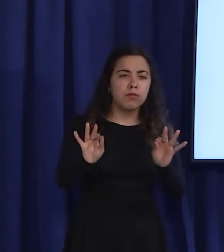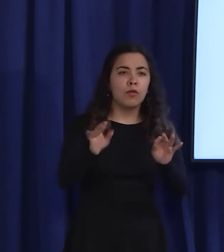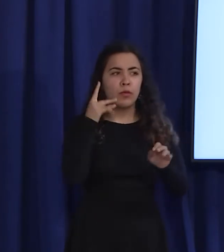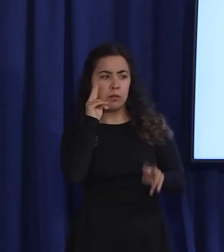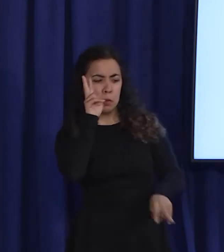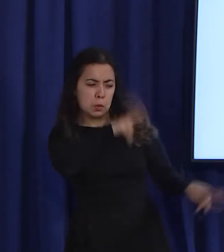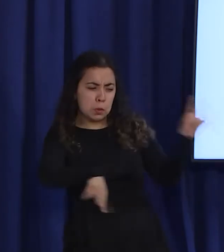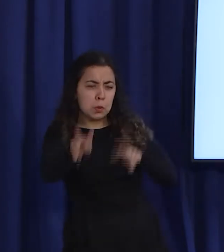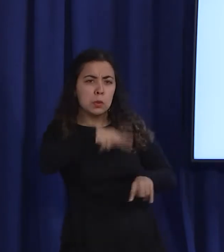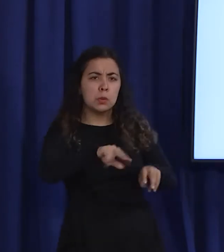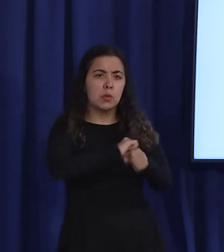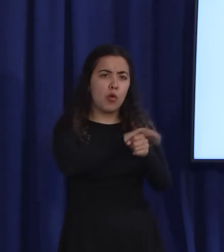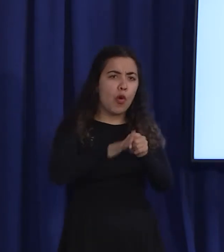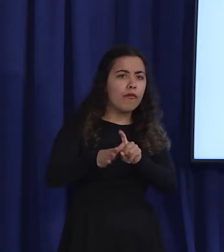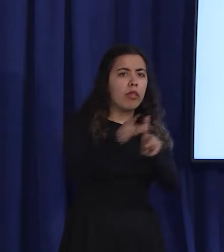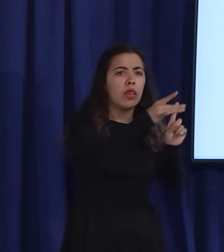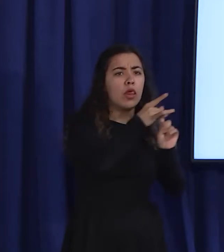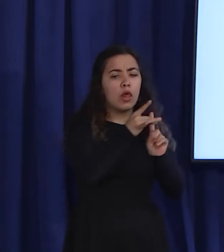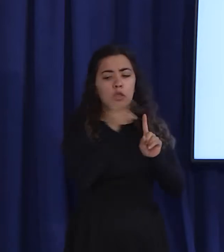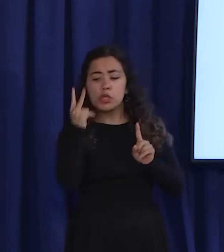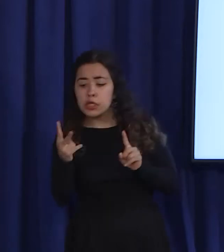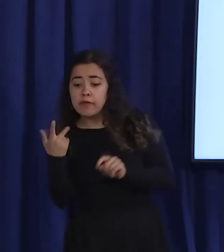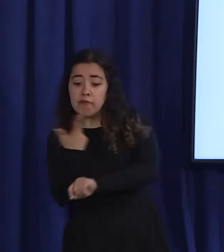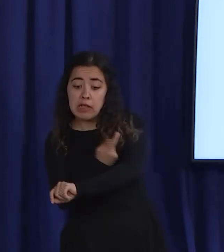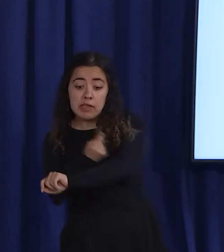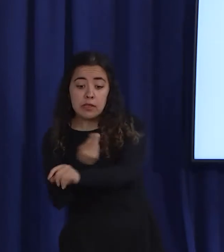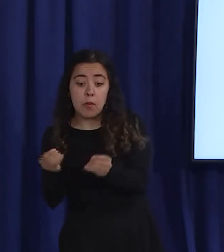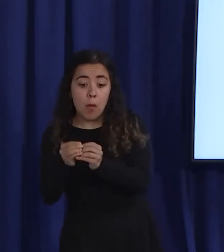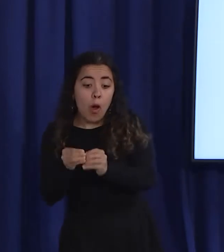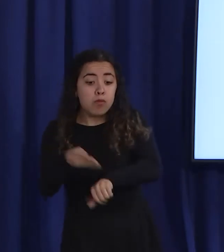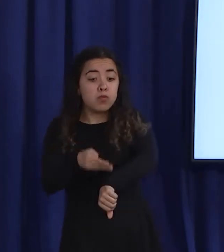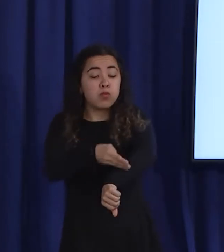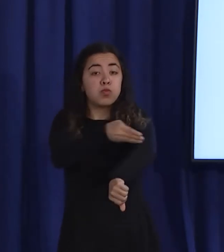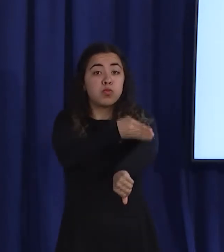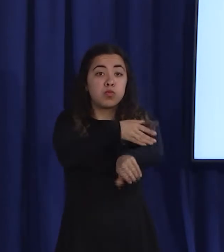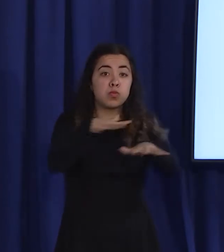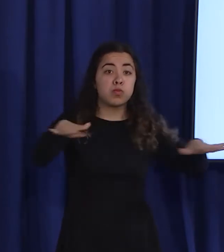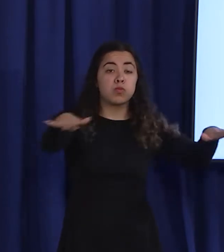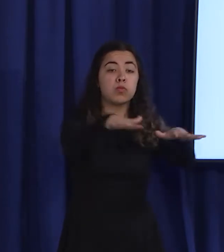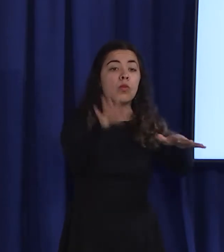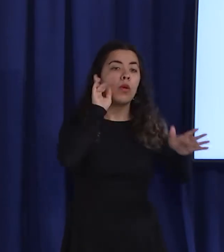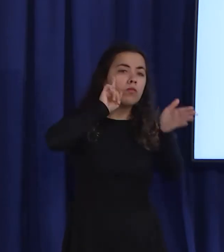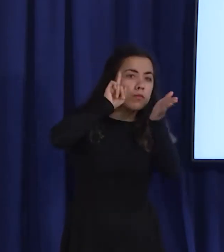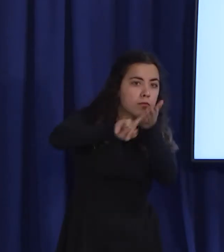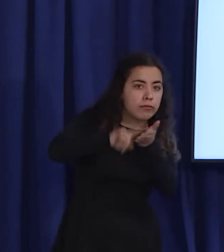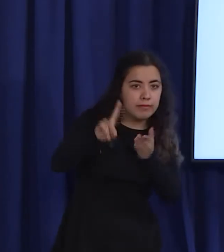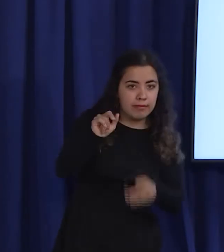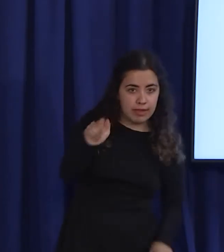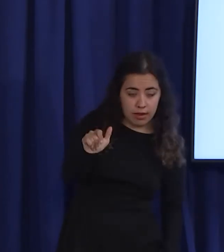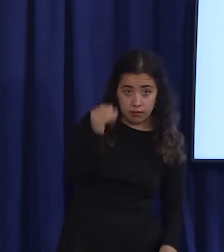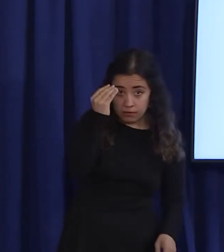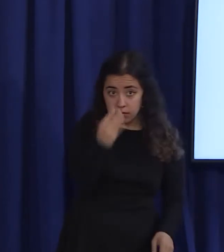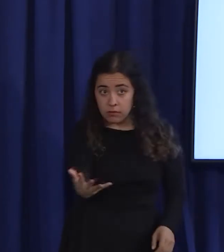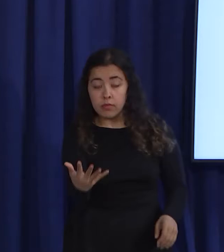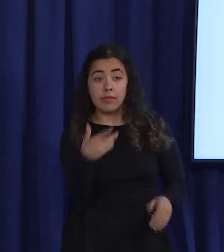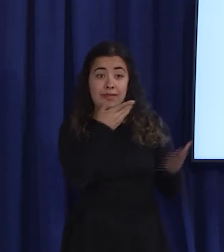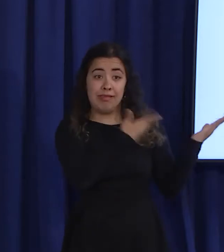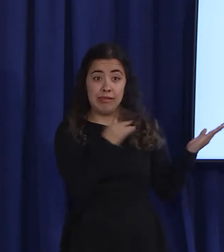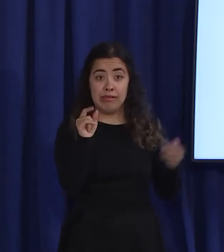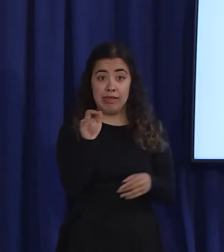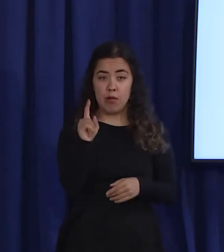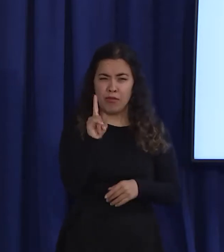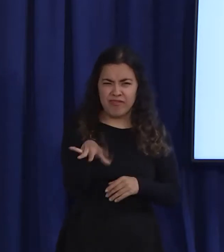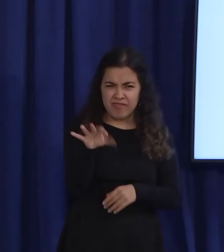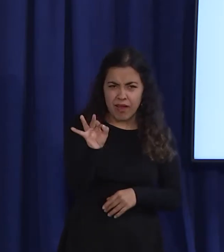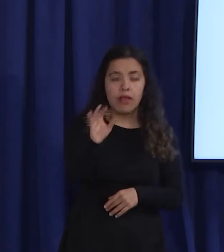outbreak, where we look at the progress we're making against vaccines. We'll start with some look at data. As always, this data is available